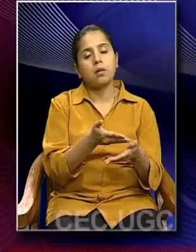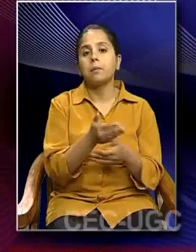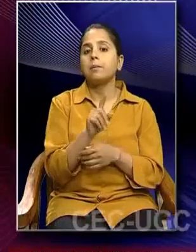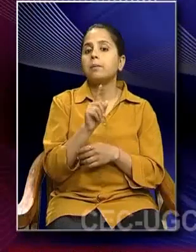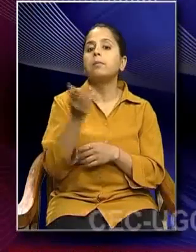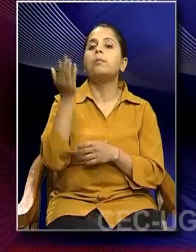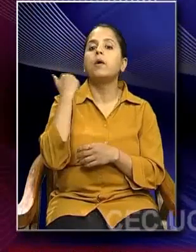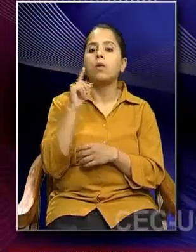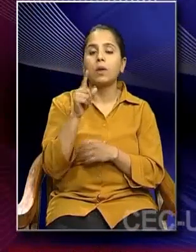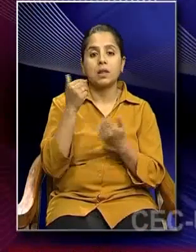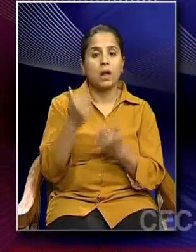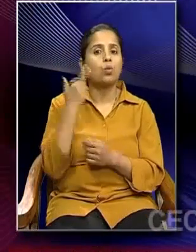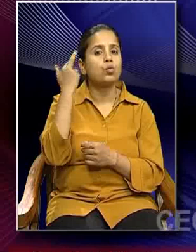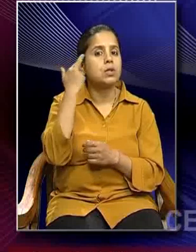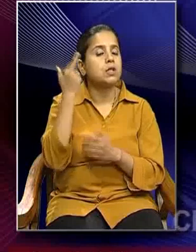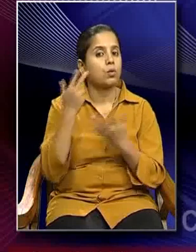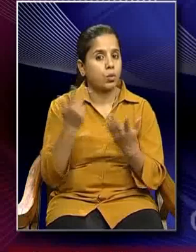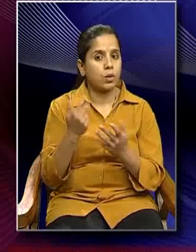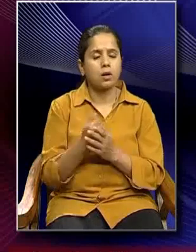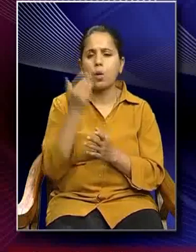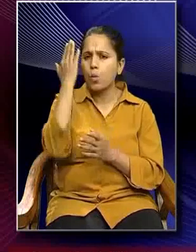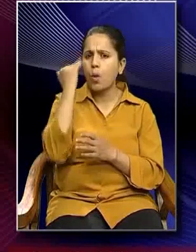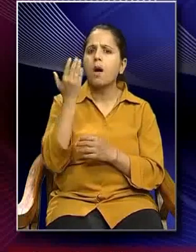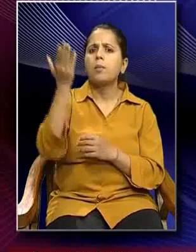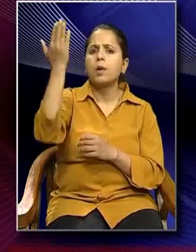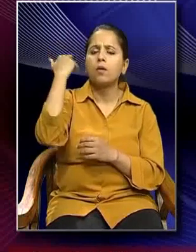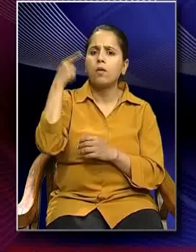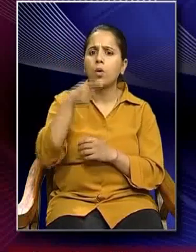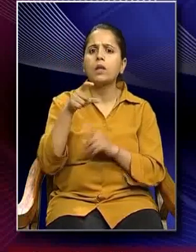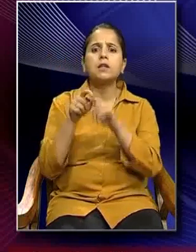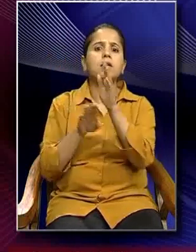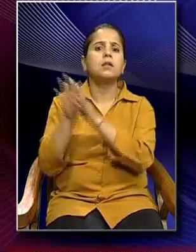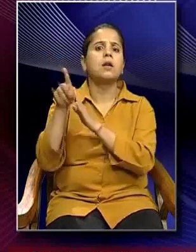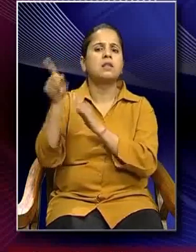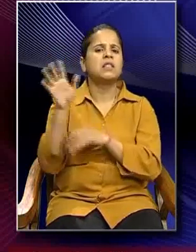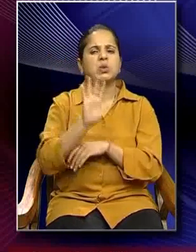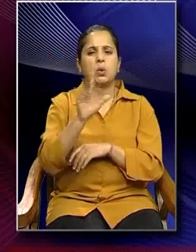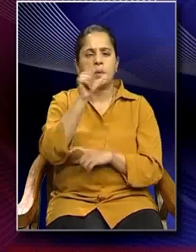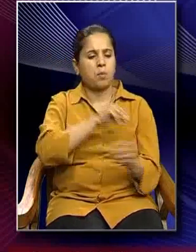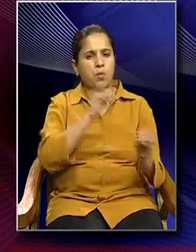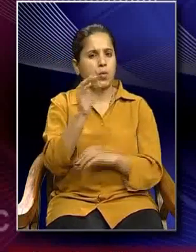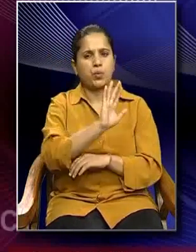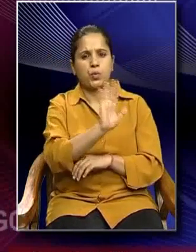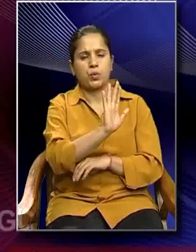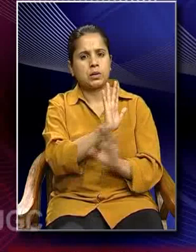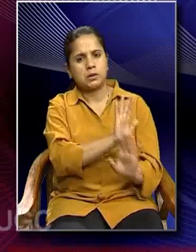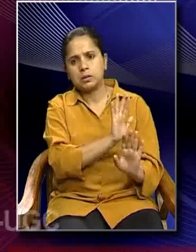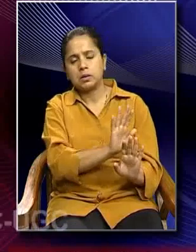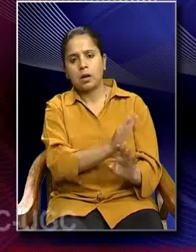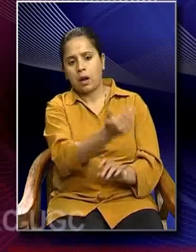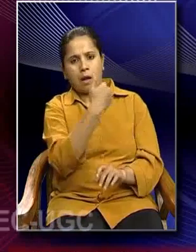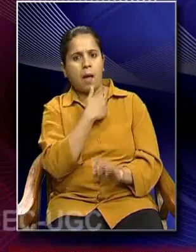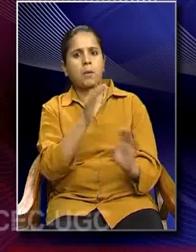So the reason was, why then the developed countries was discouraging immigration, because they were